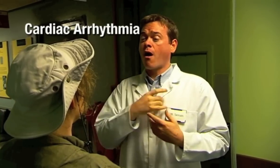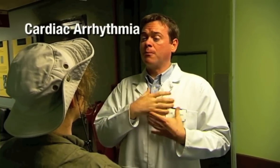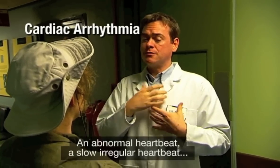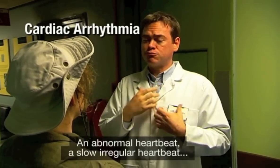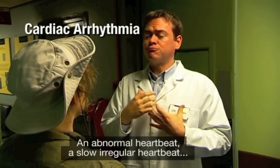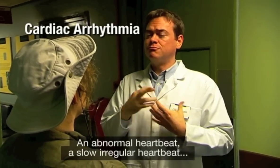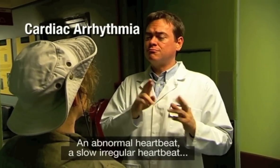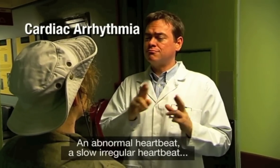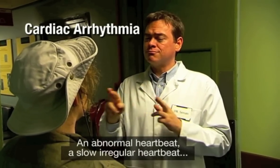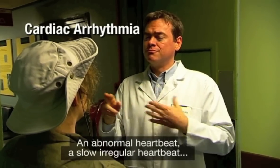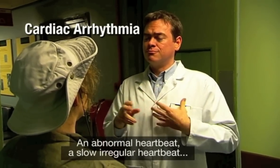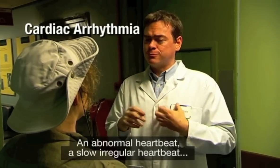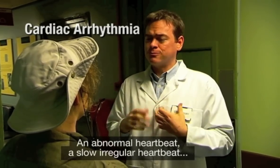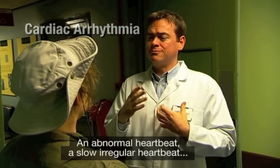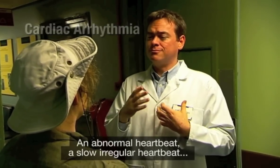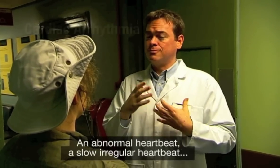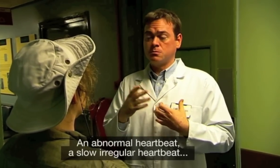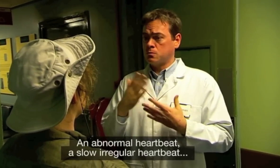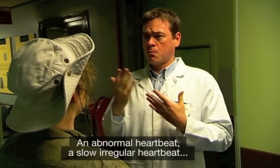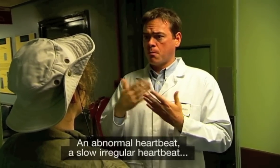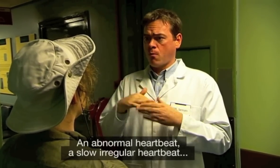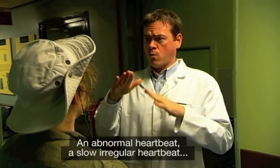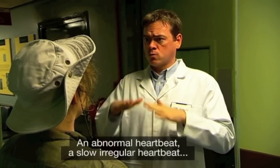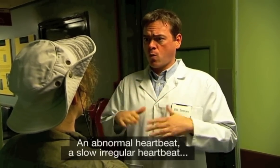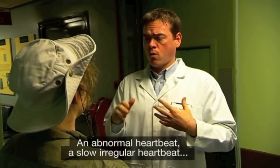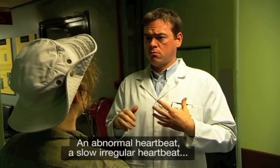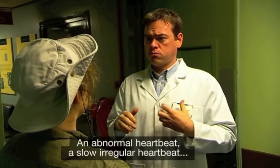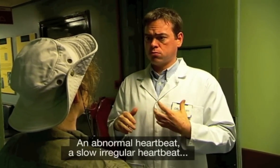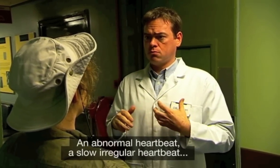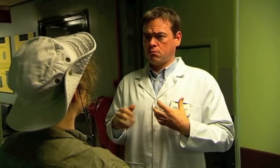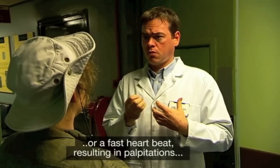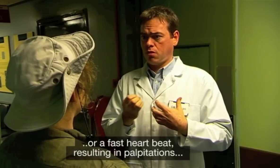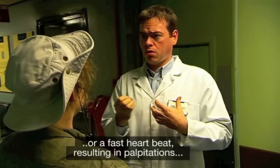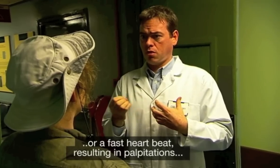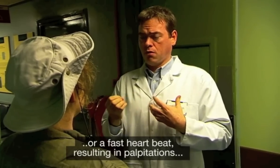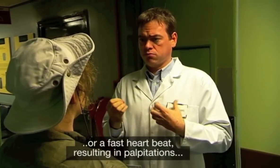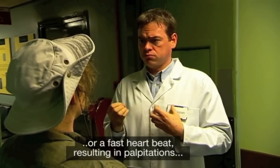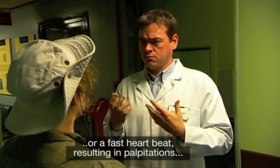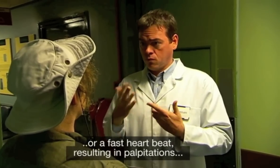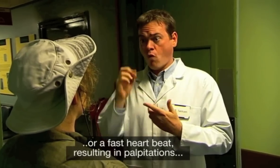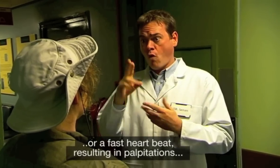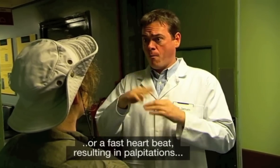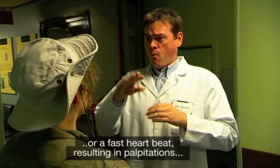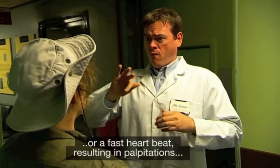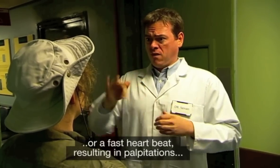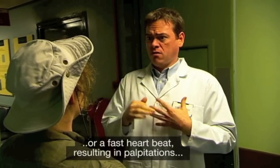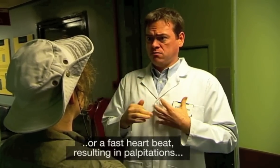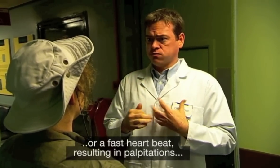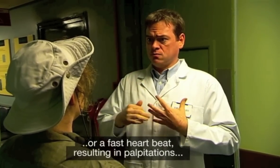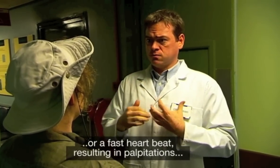an abnormal heartbeat, a slow, irregular heartbeat, or a fast heartbeat, resulting in